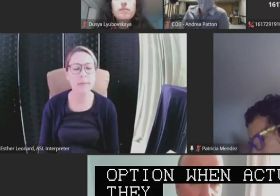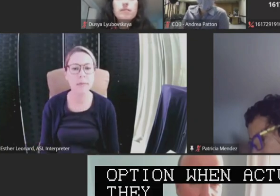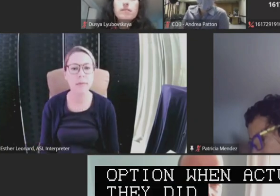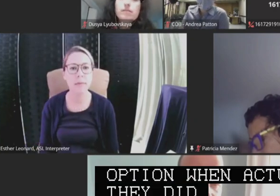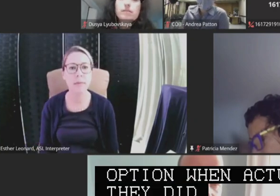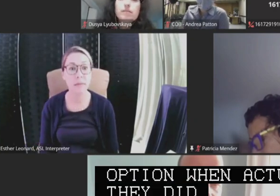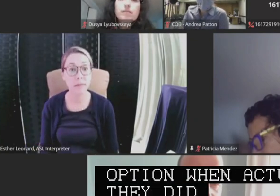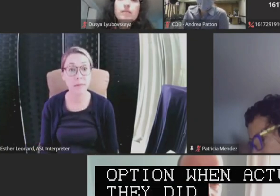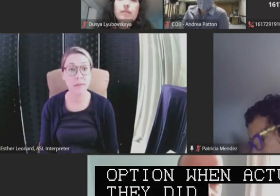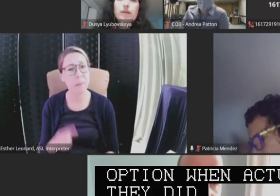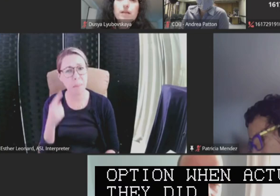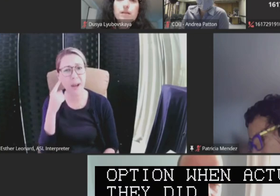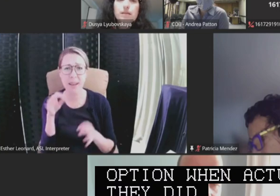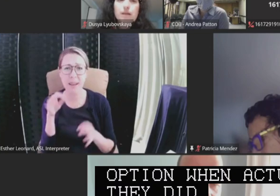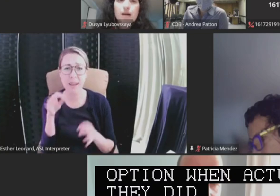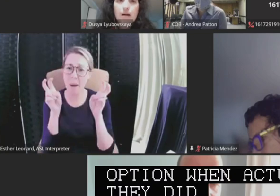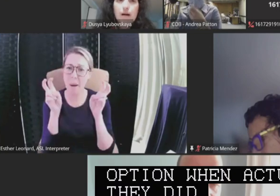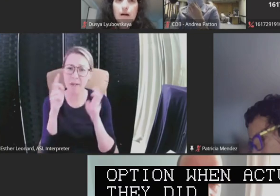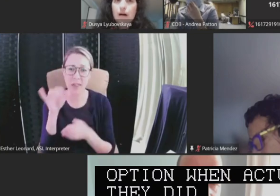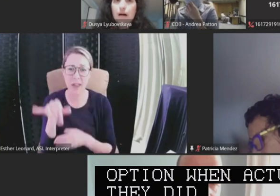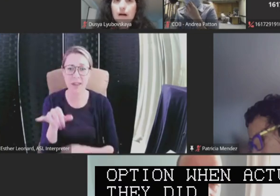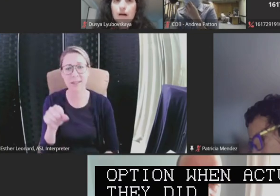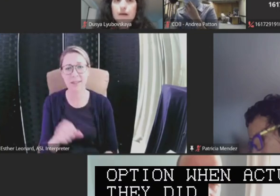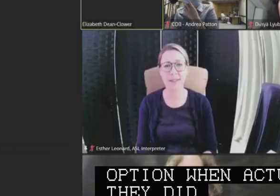I think it's an important topic.